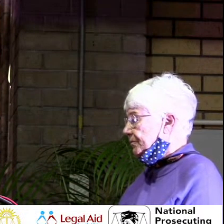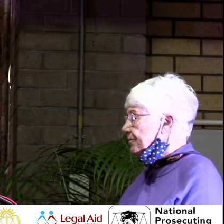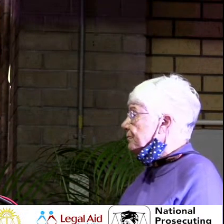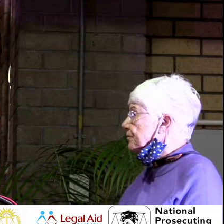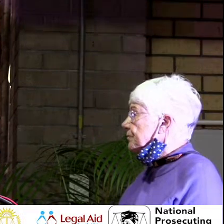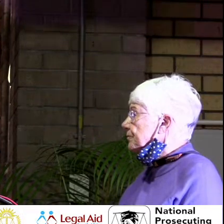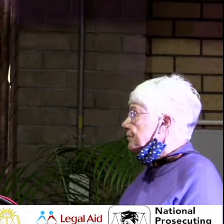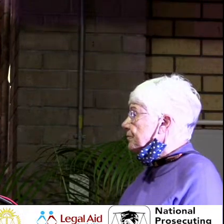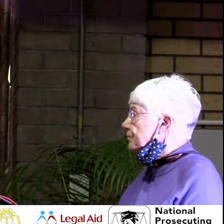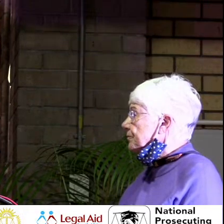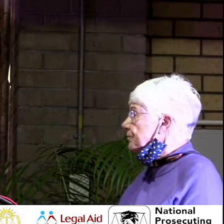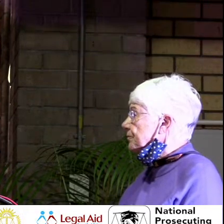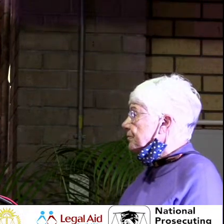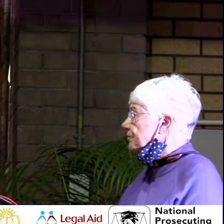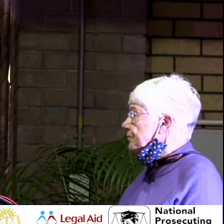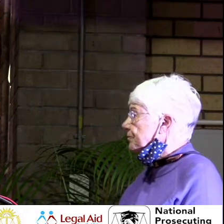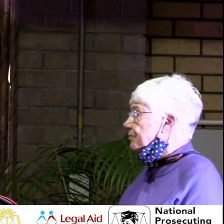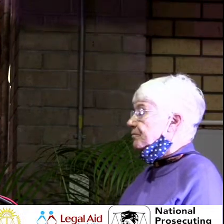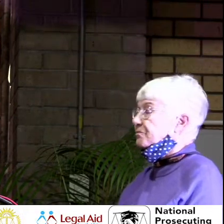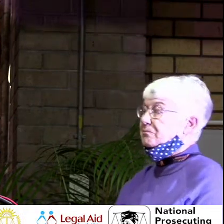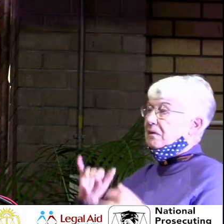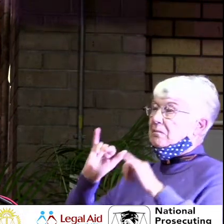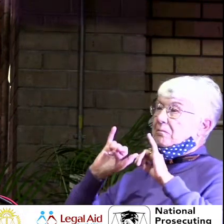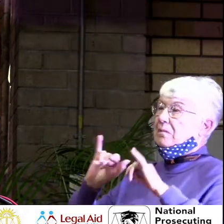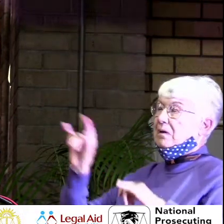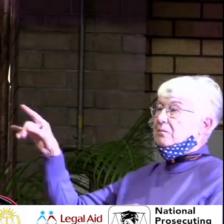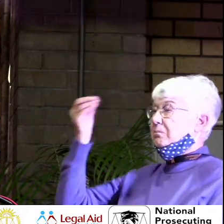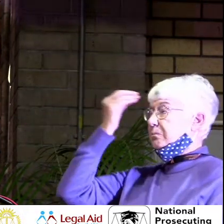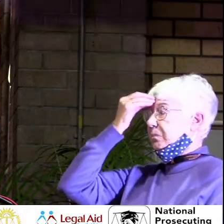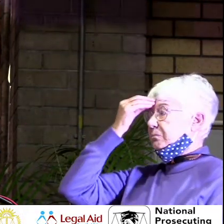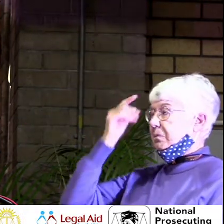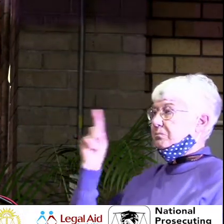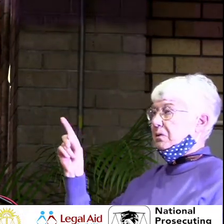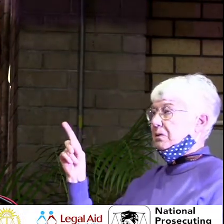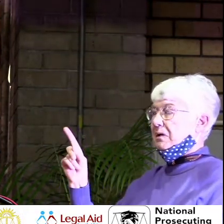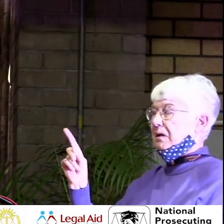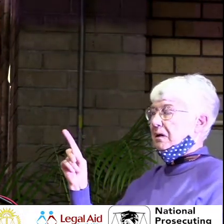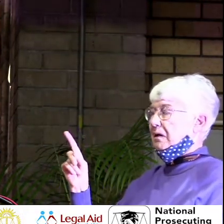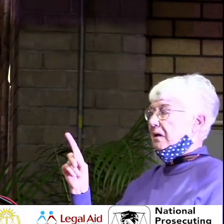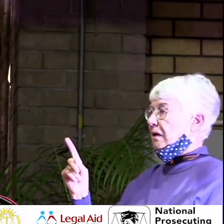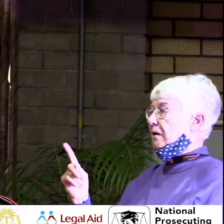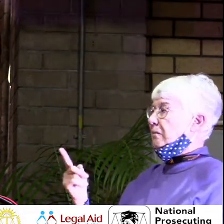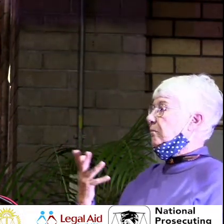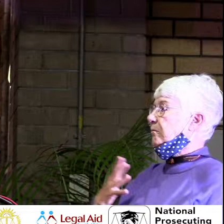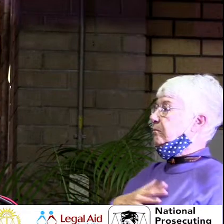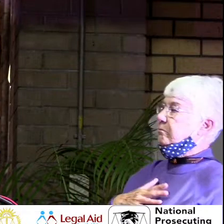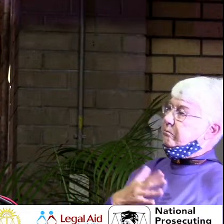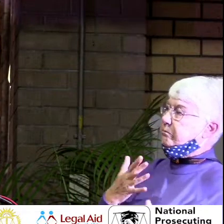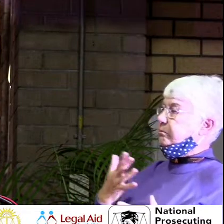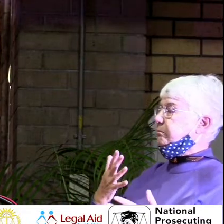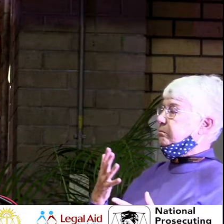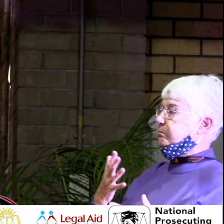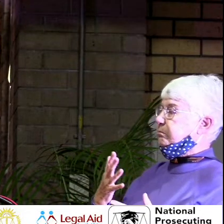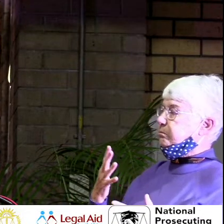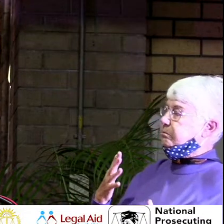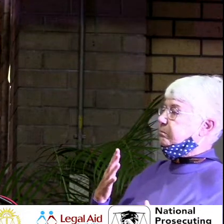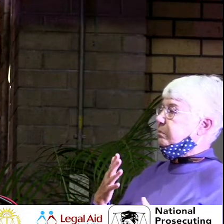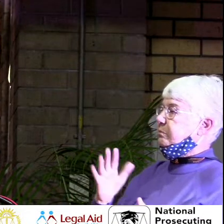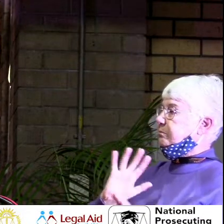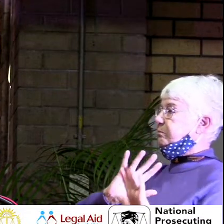The bad attitude of our members, I said earlier on that I don't stand for that. It must be